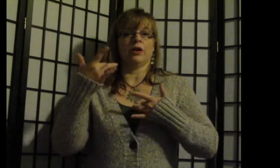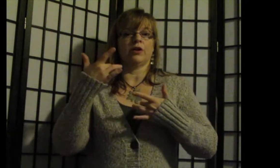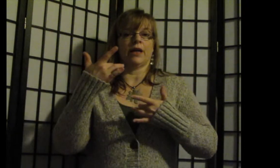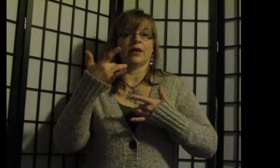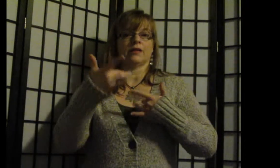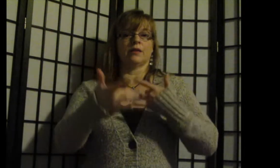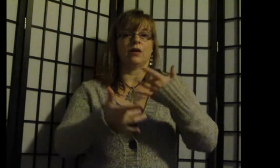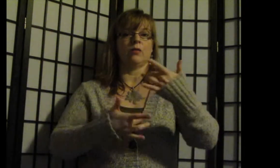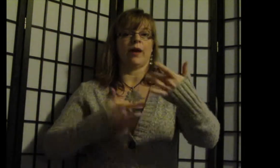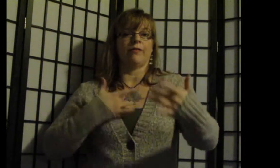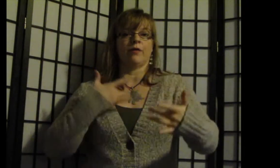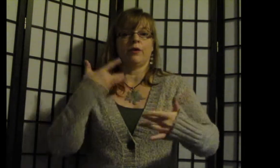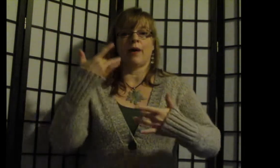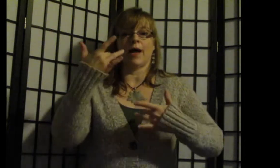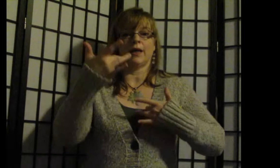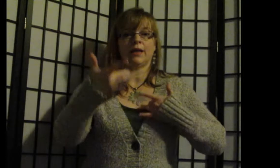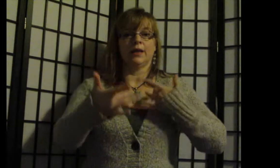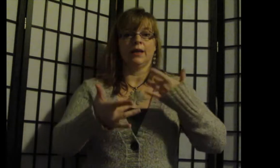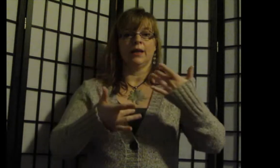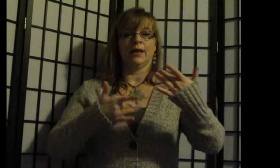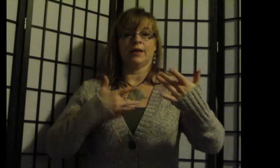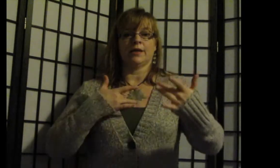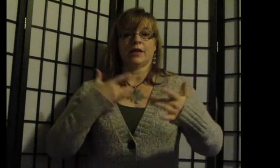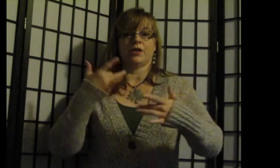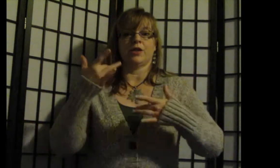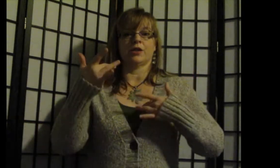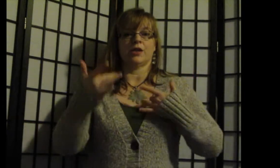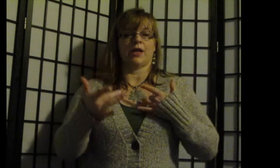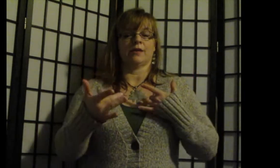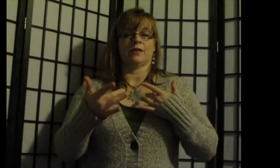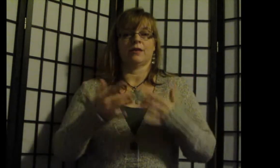your hands away from your body and touching your chest.